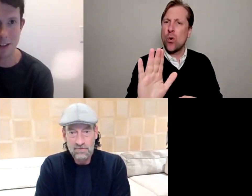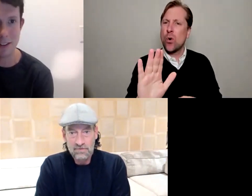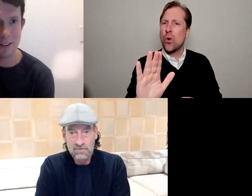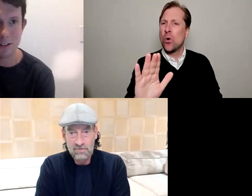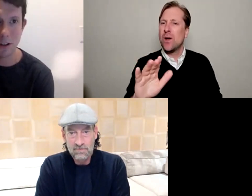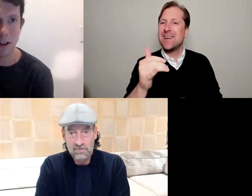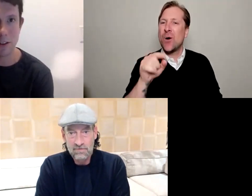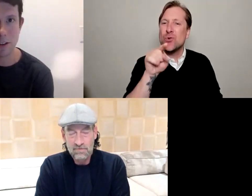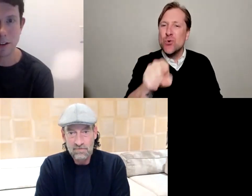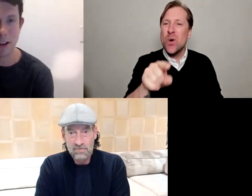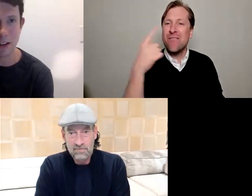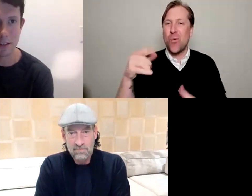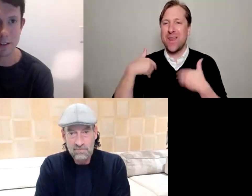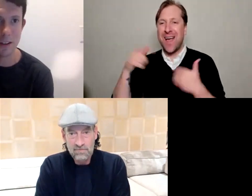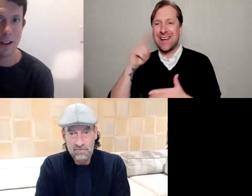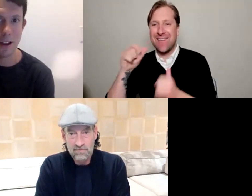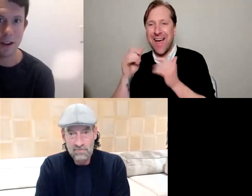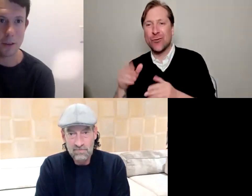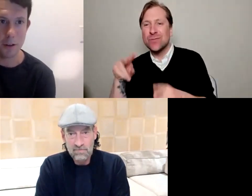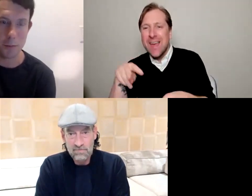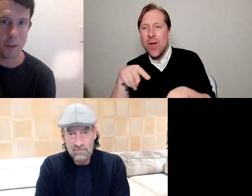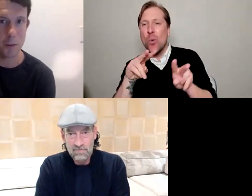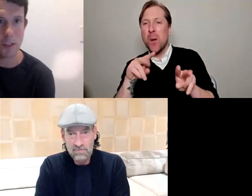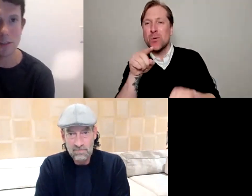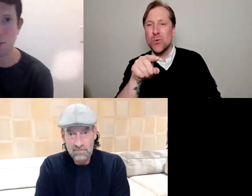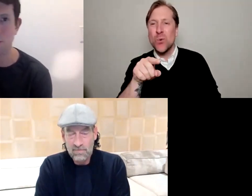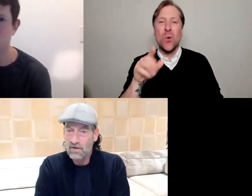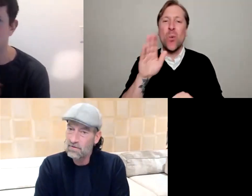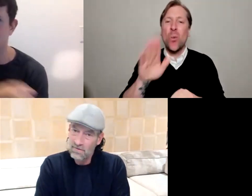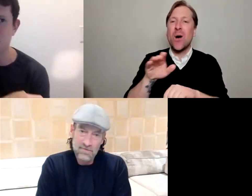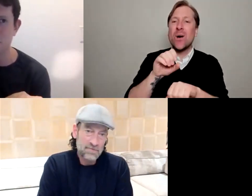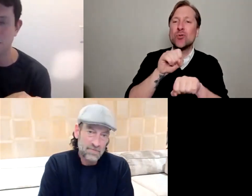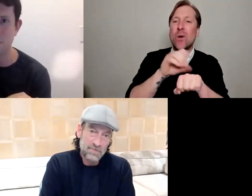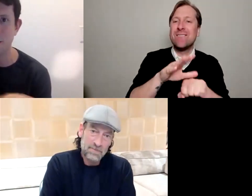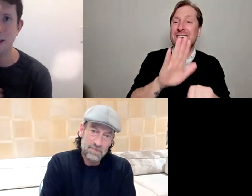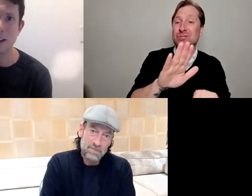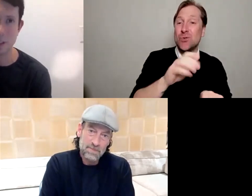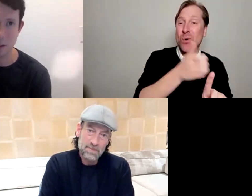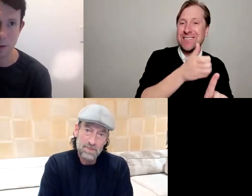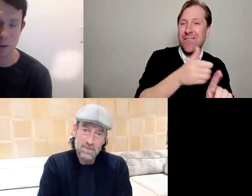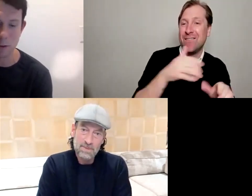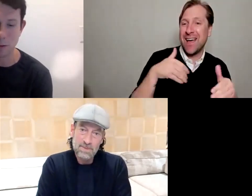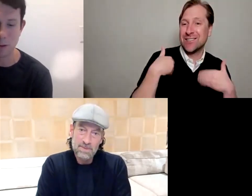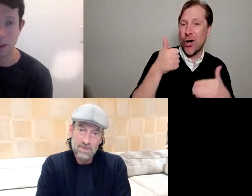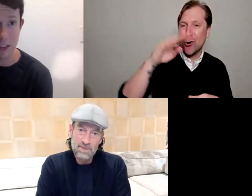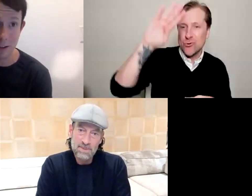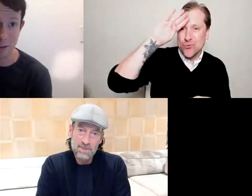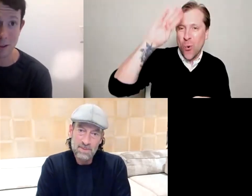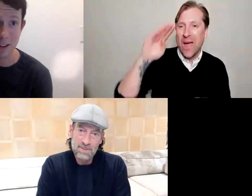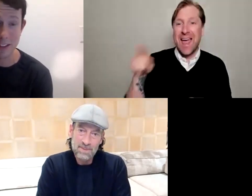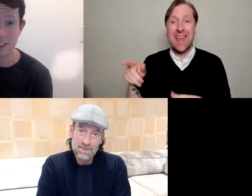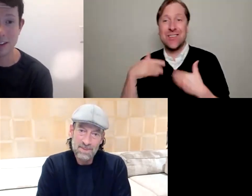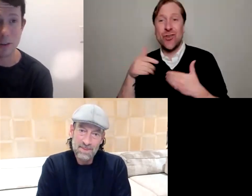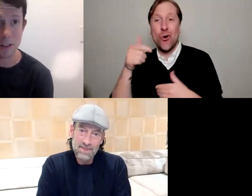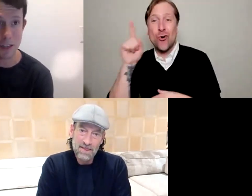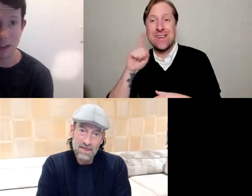needed to other younger actors. And I'm curious what you would say to both your younger self and to someone who, like you,